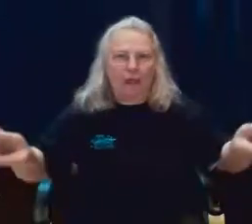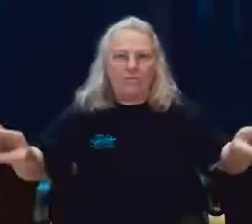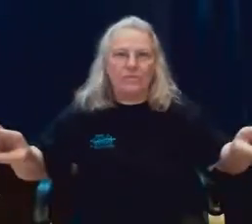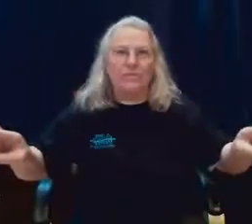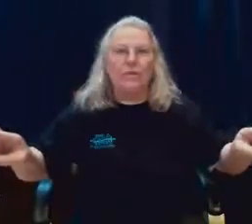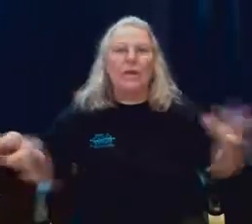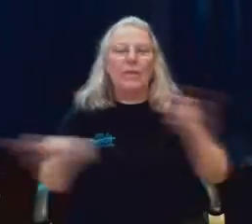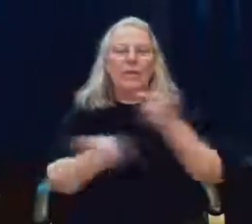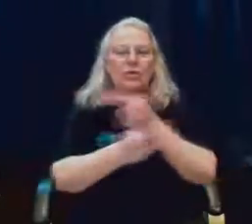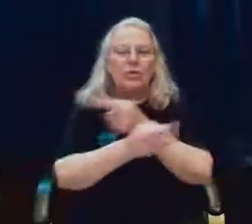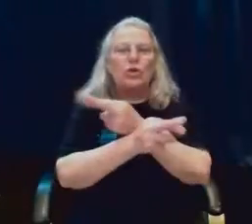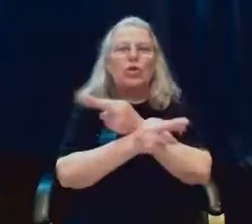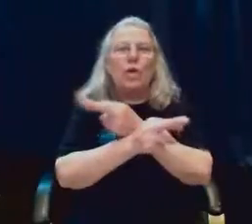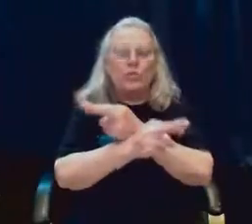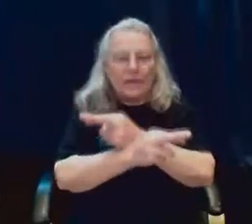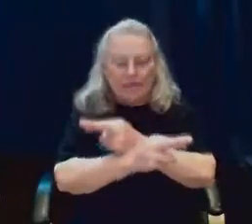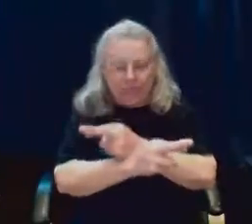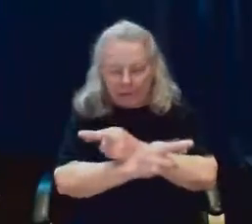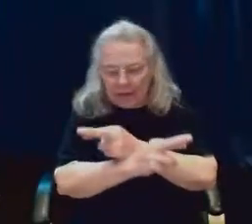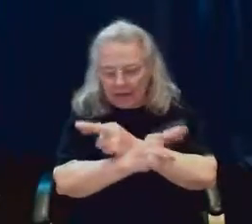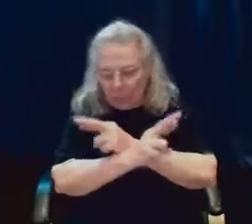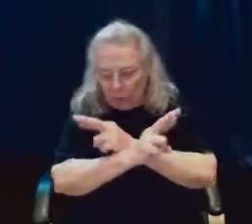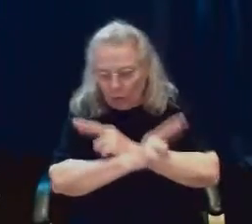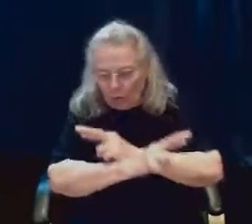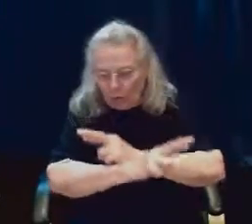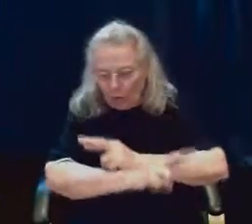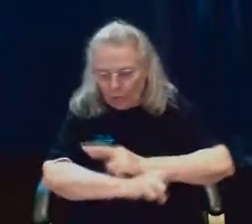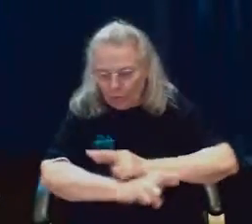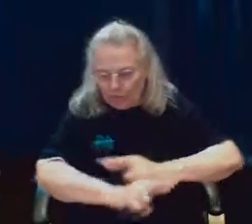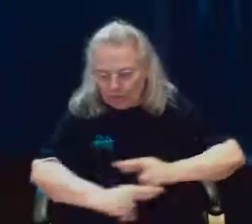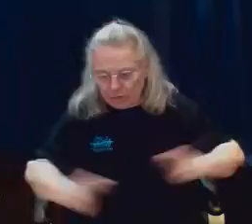out because you are redeeming it or redemption.